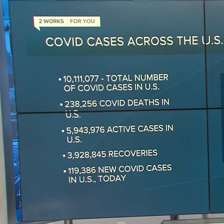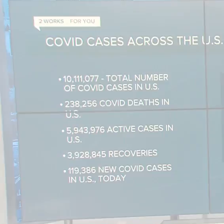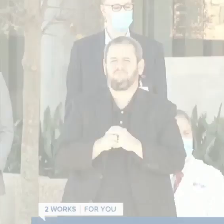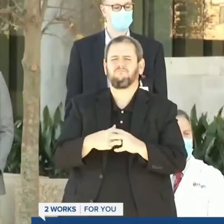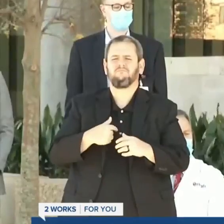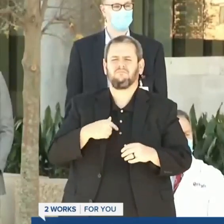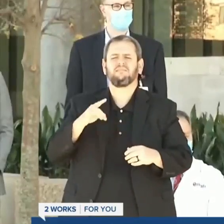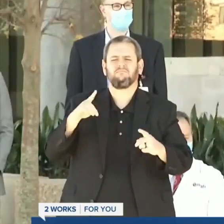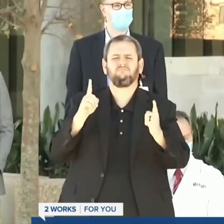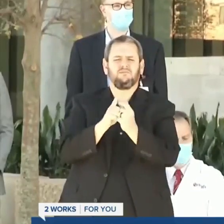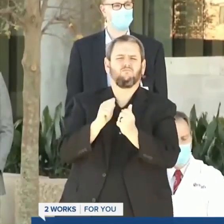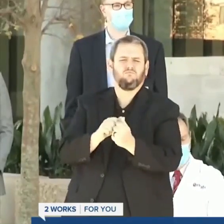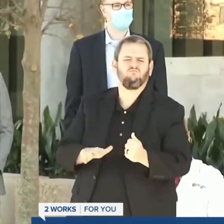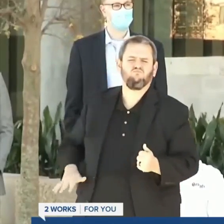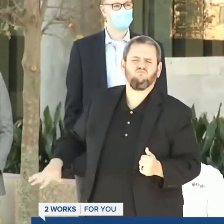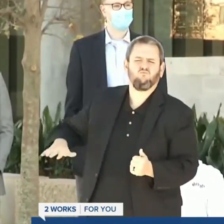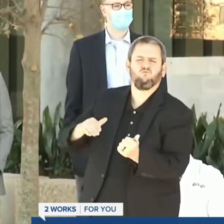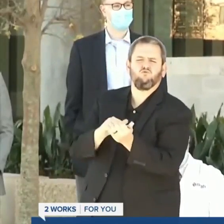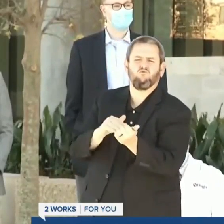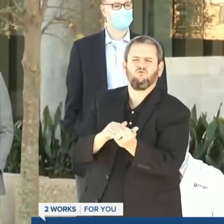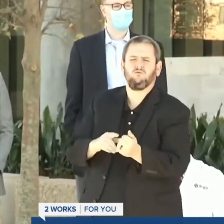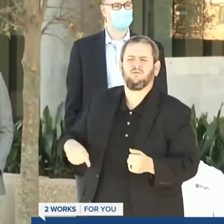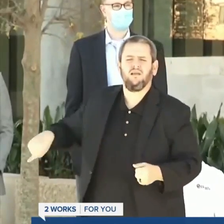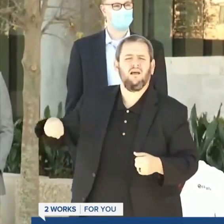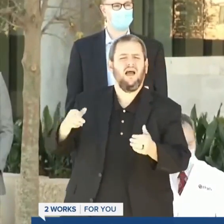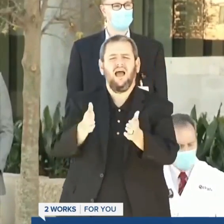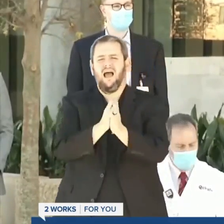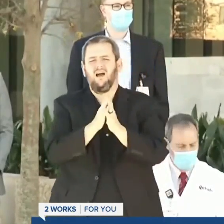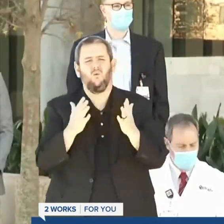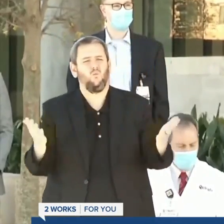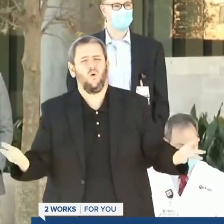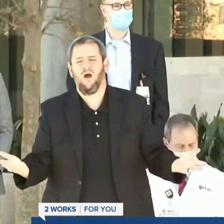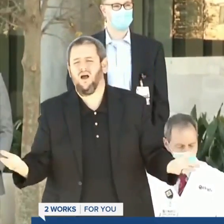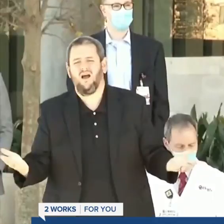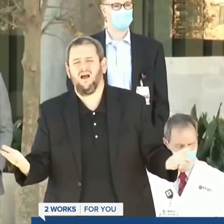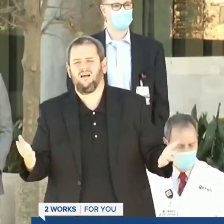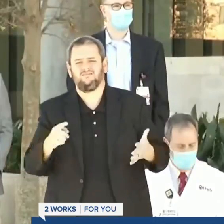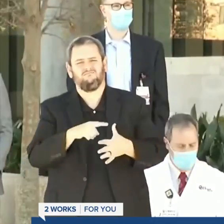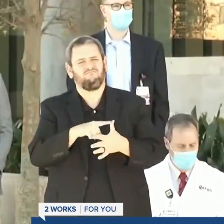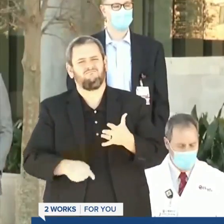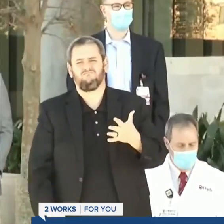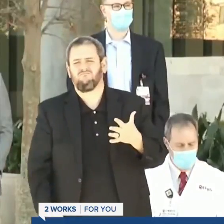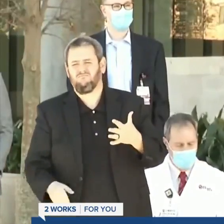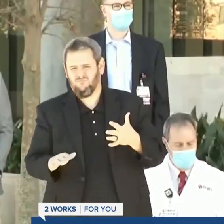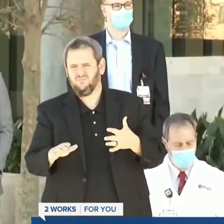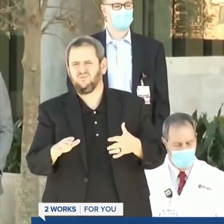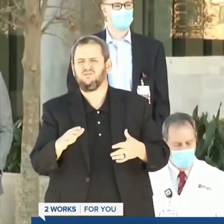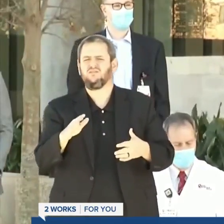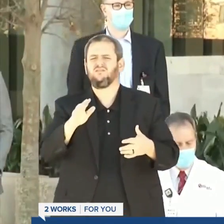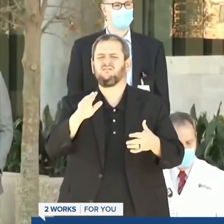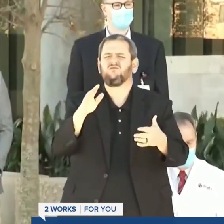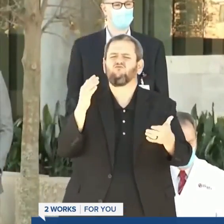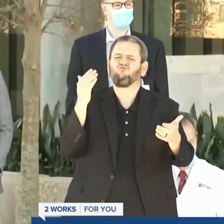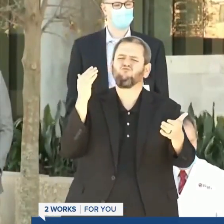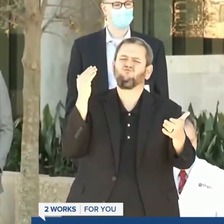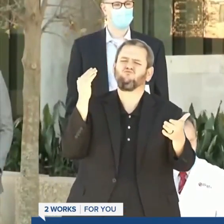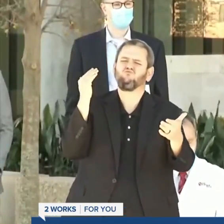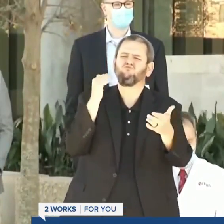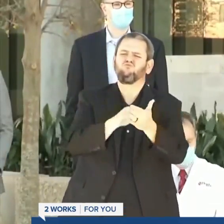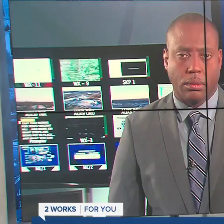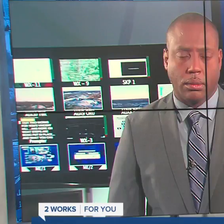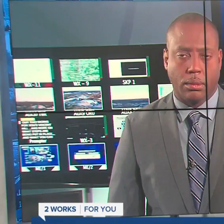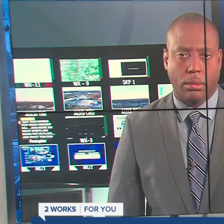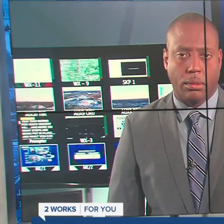All new at 5, Governor Kevin Stitt and state health officials gave an update on COVID-19 in Oklahoma and things do not look promising.